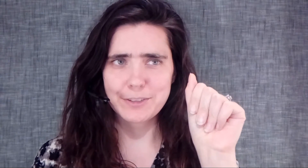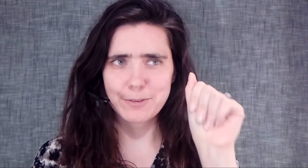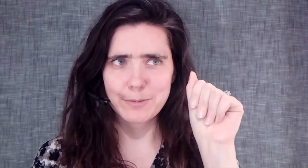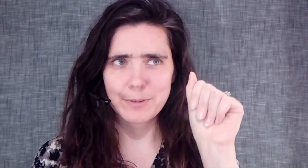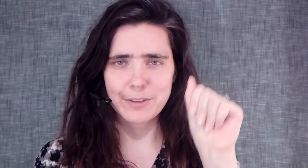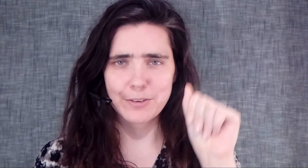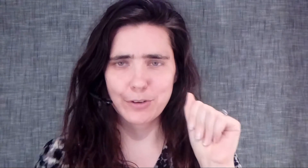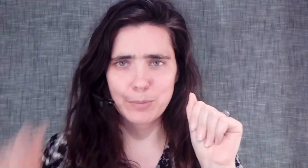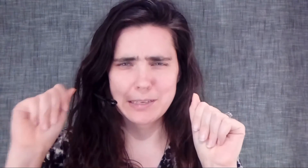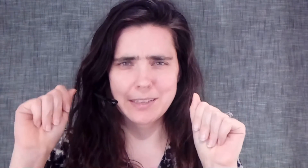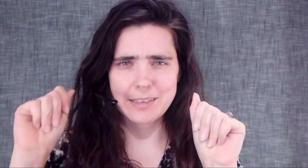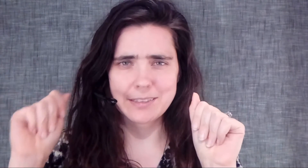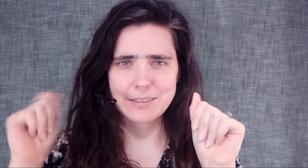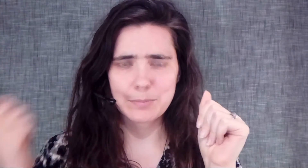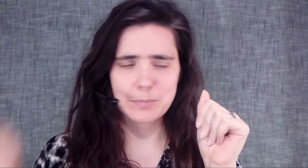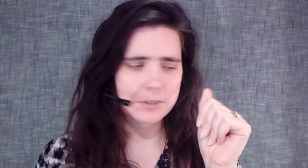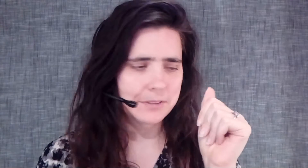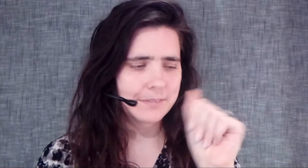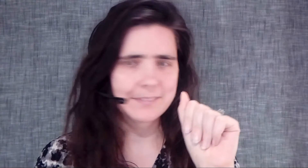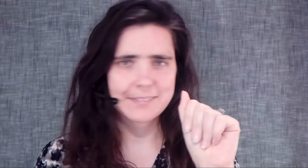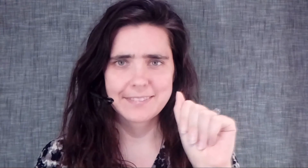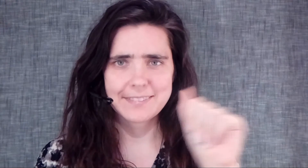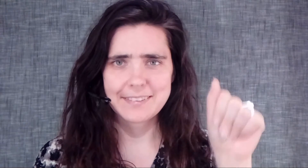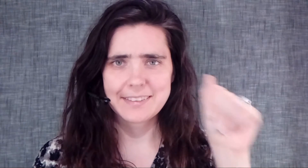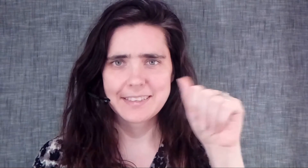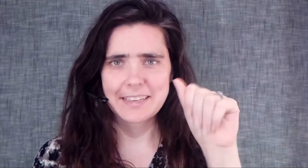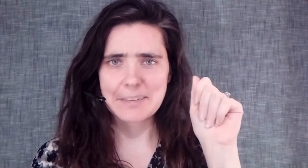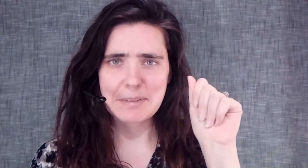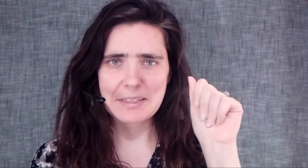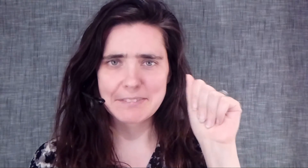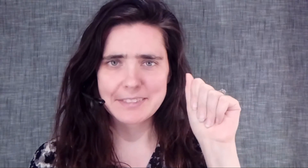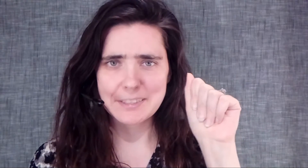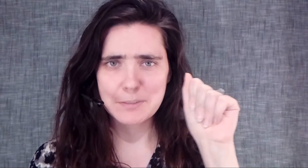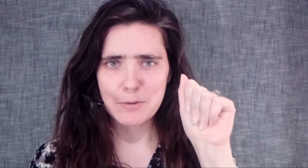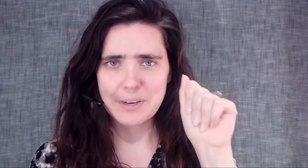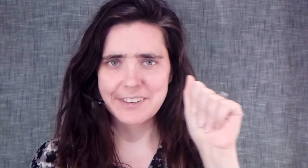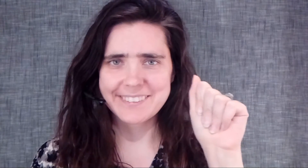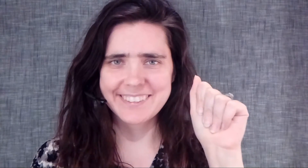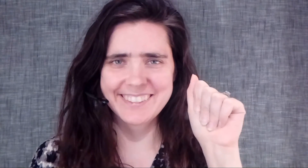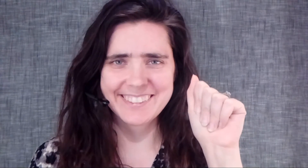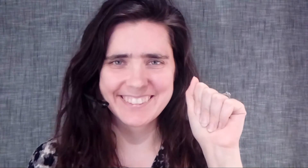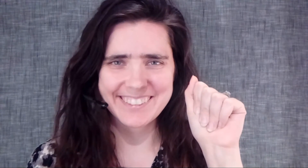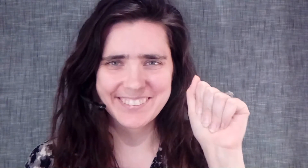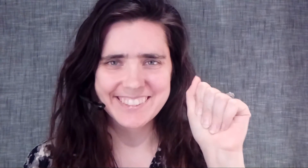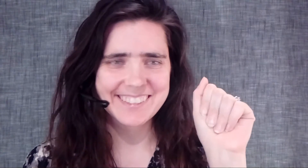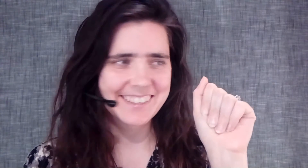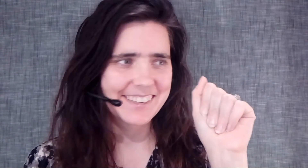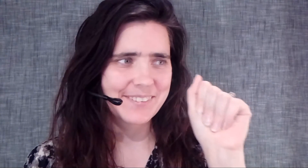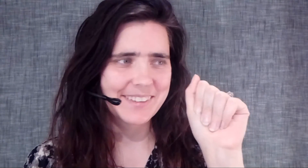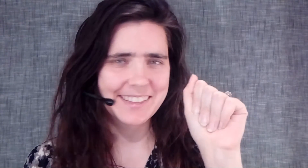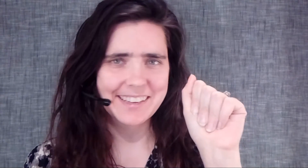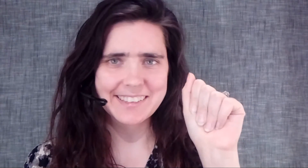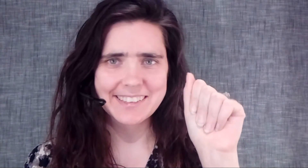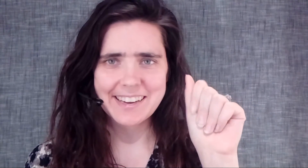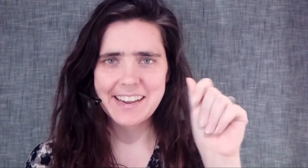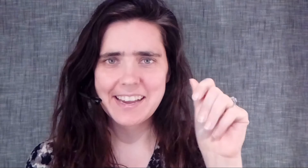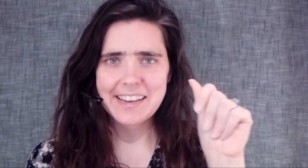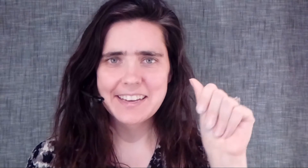it with your dominant hand, but I think my left hand's prettier, so we're just gonna go with that.